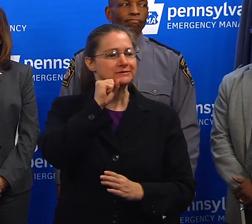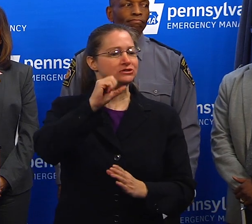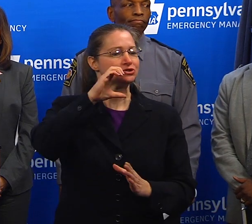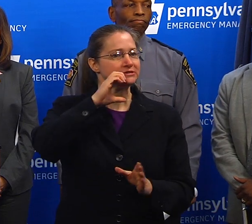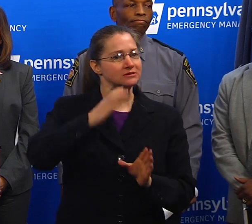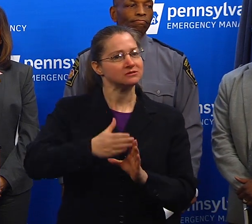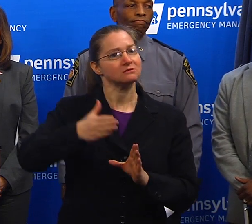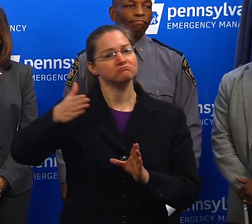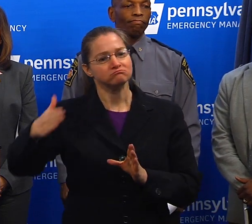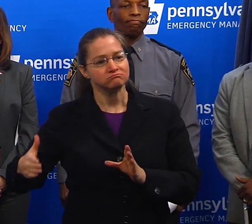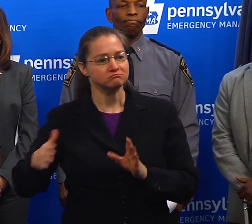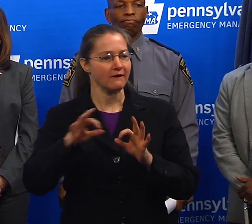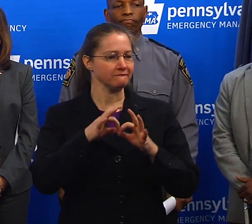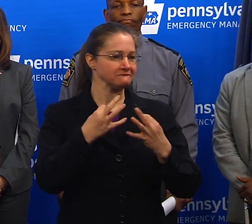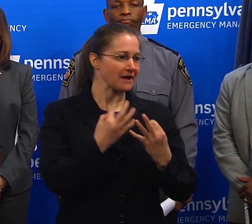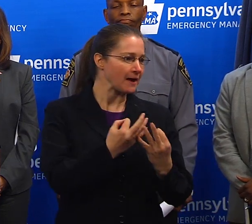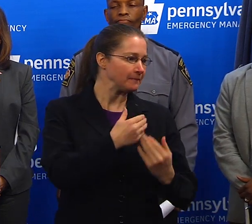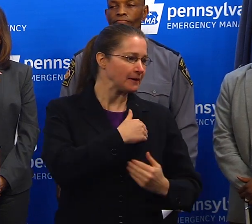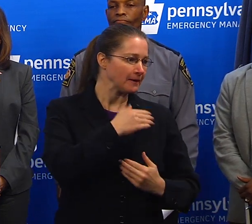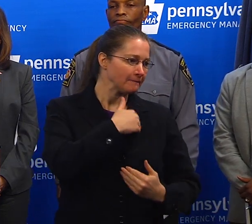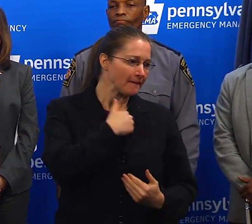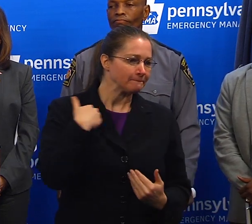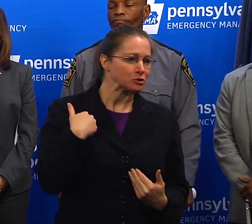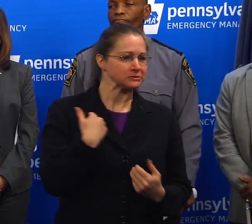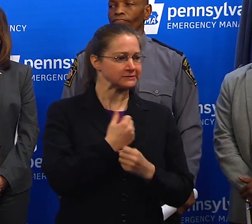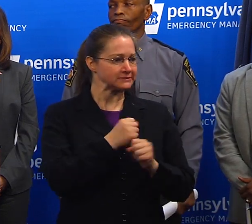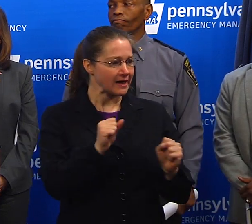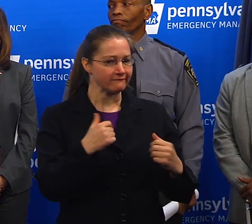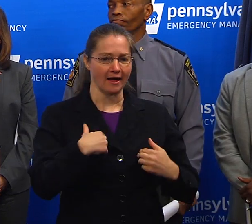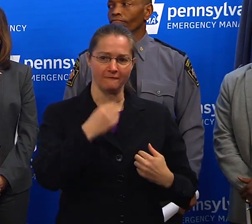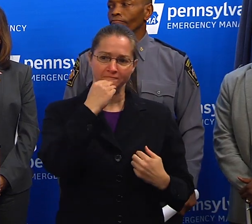have everything they need. They have all the food they need,